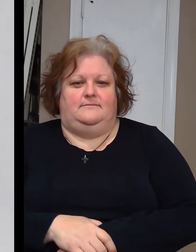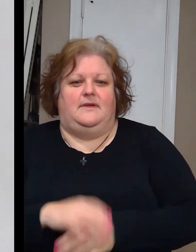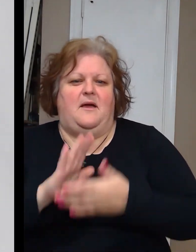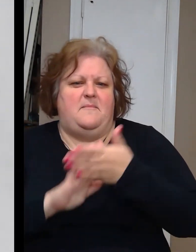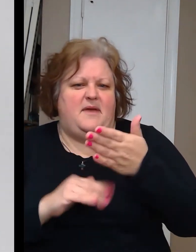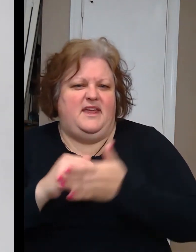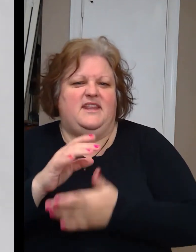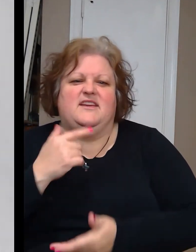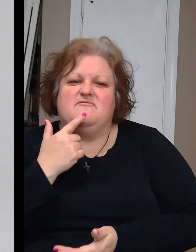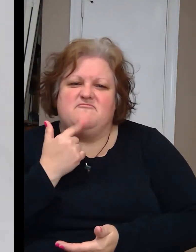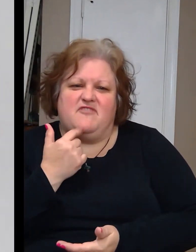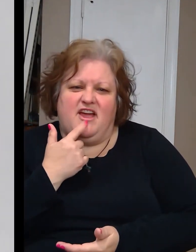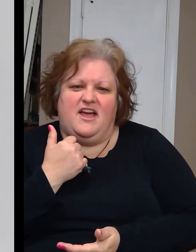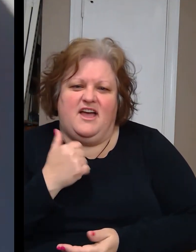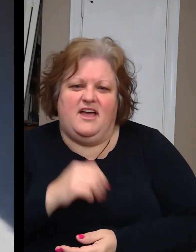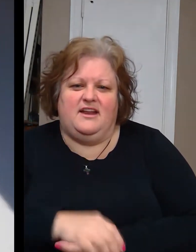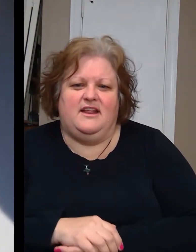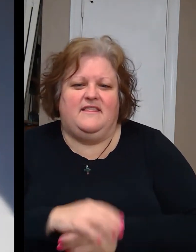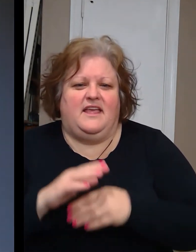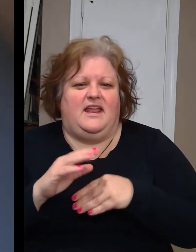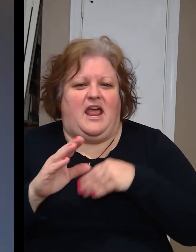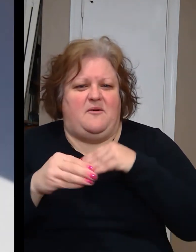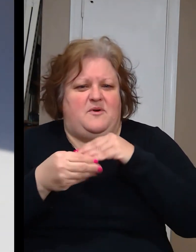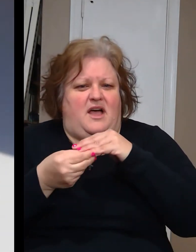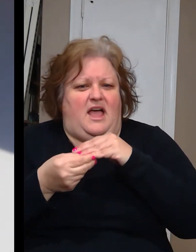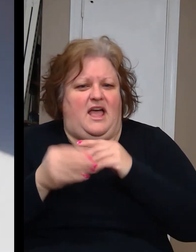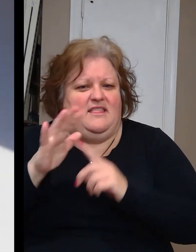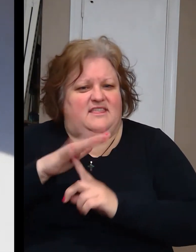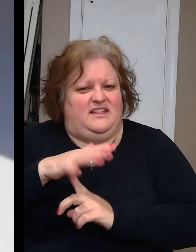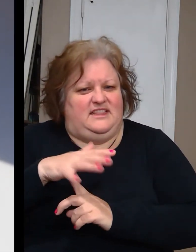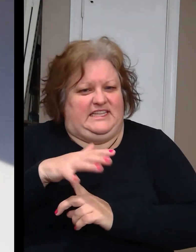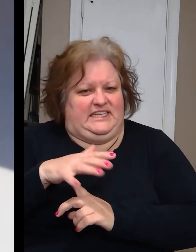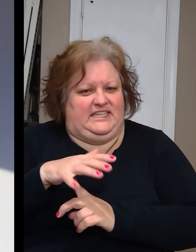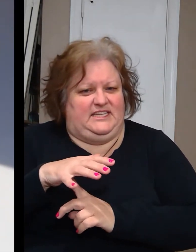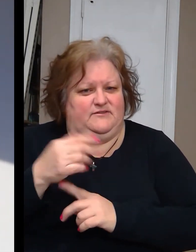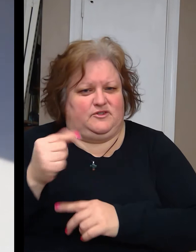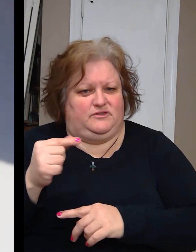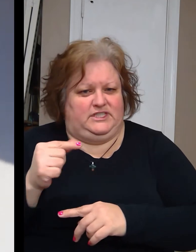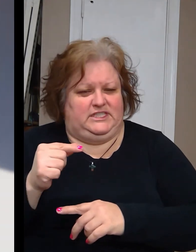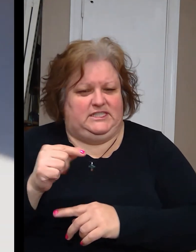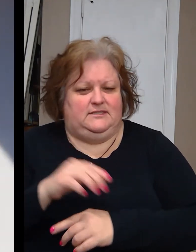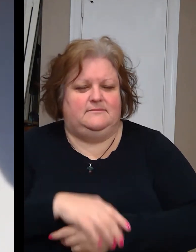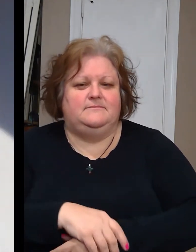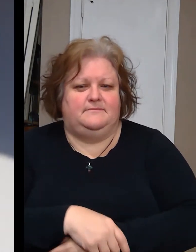Just painting it red, and then I will make the leafy part